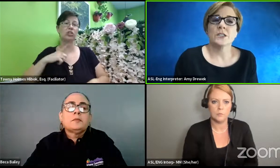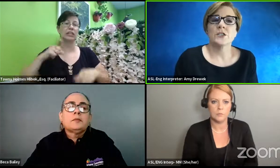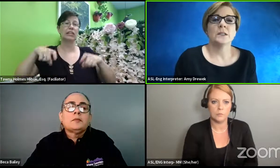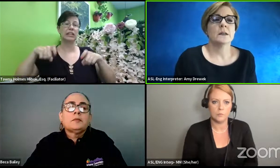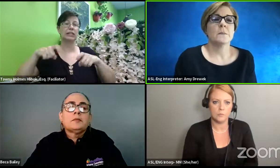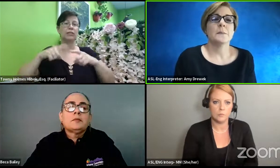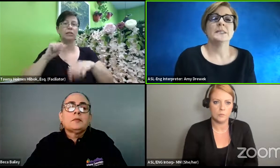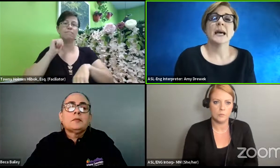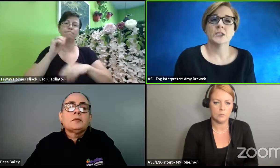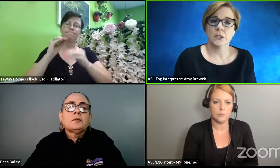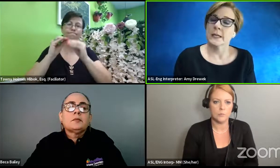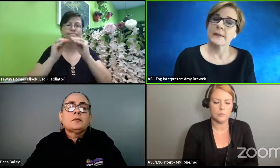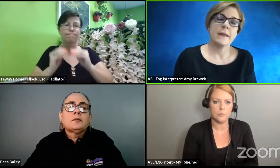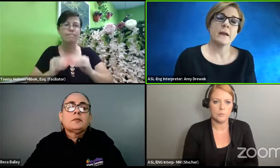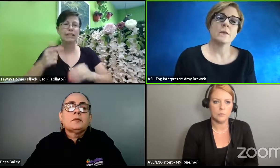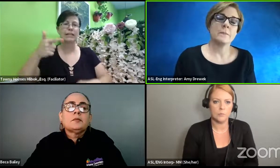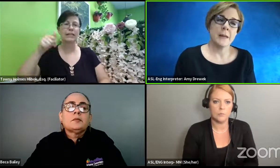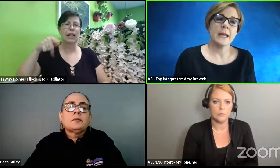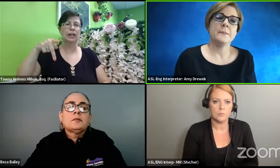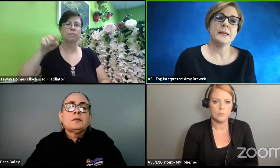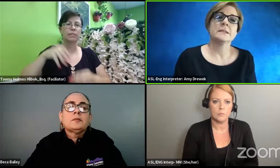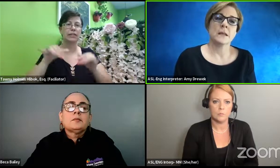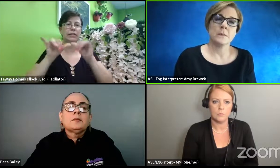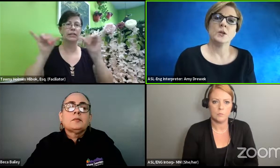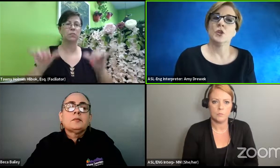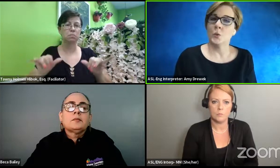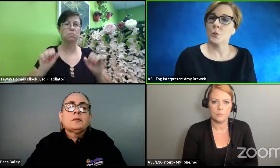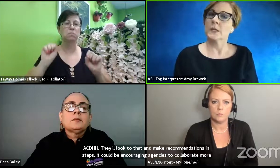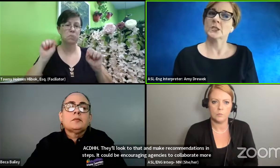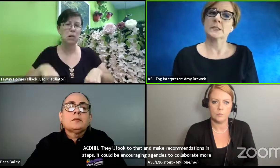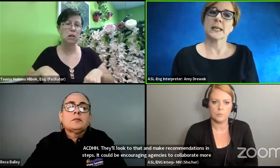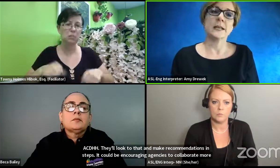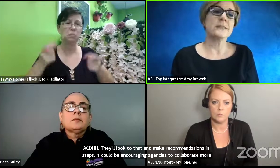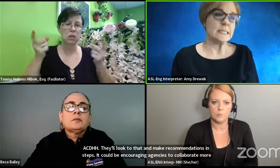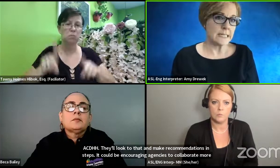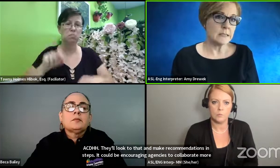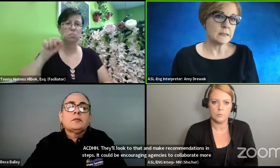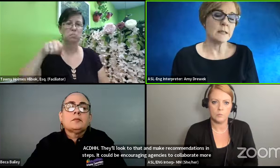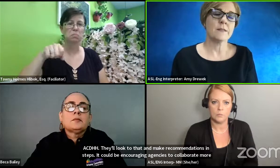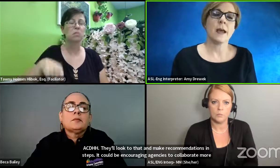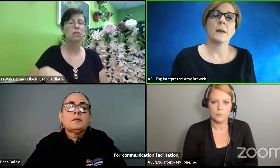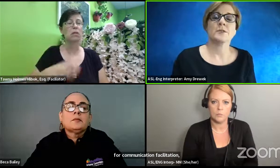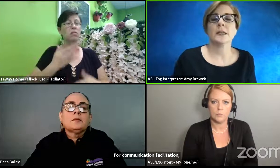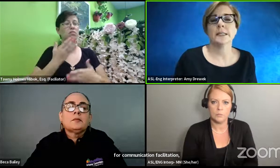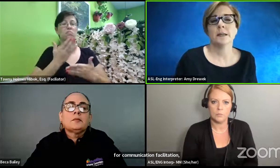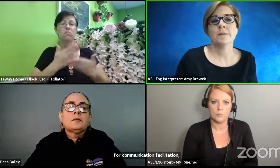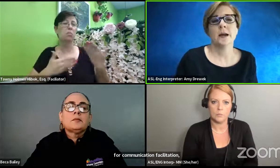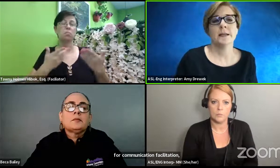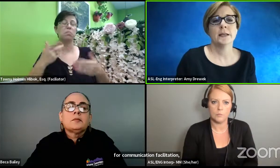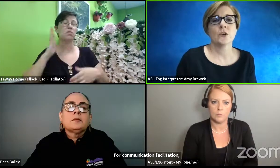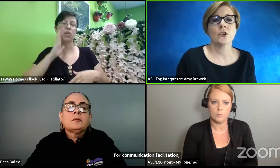communication facilitation. Potentially, there may be some new legislative needs if gaps are identified in